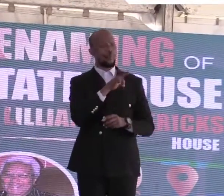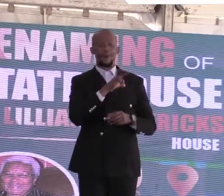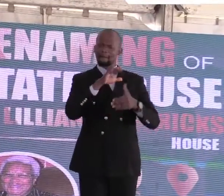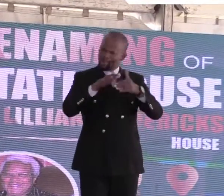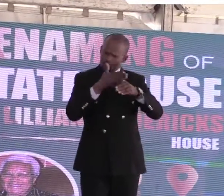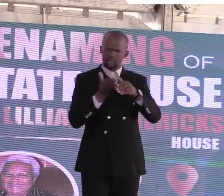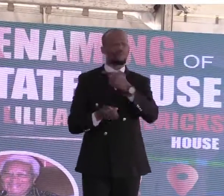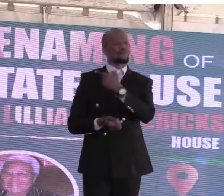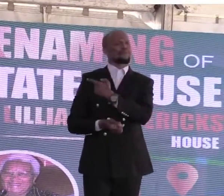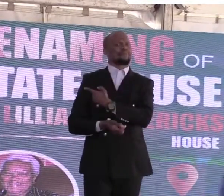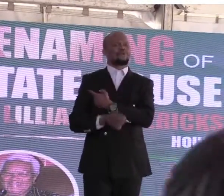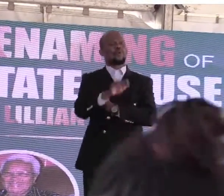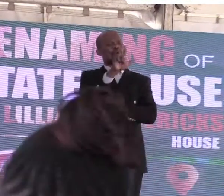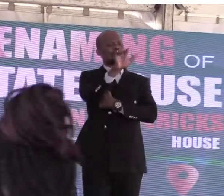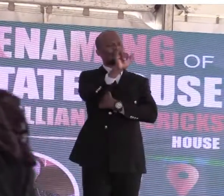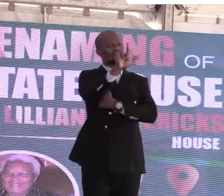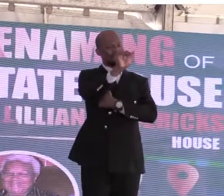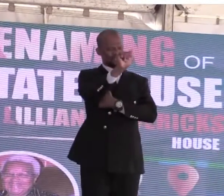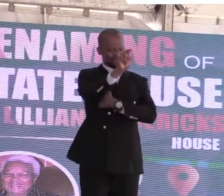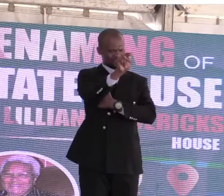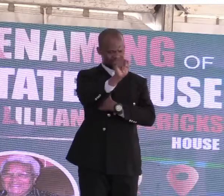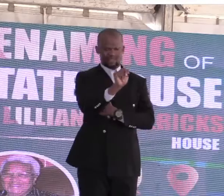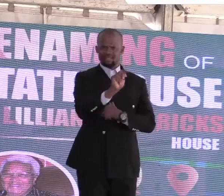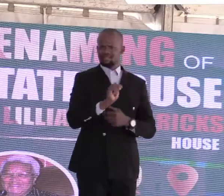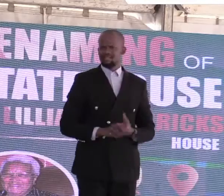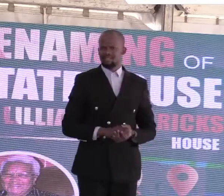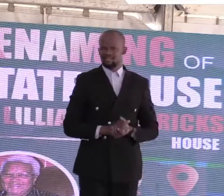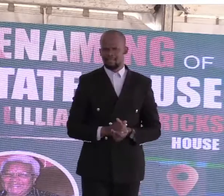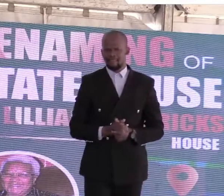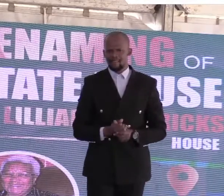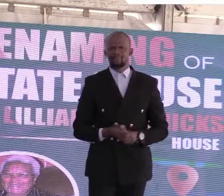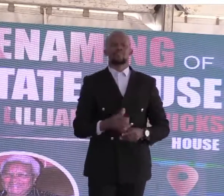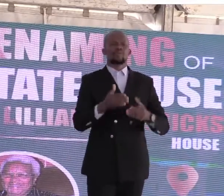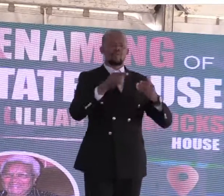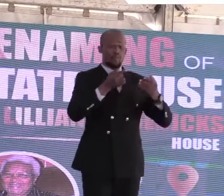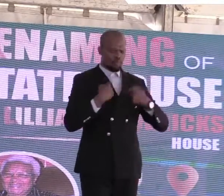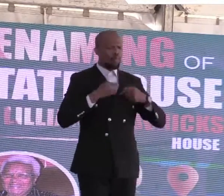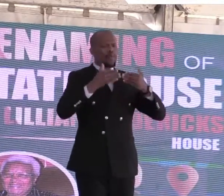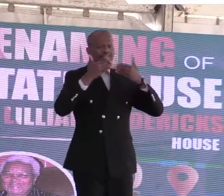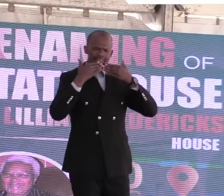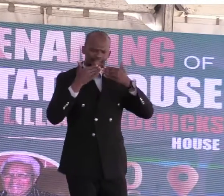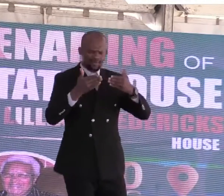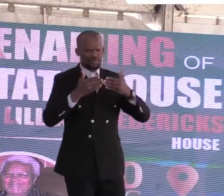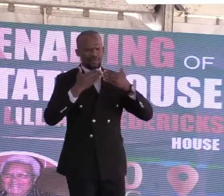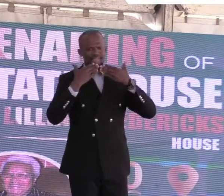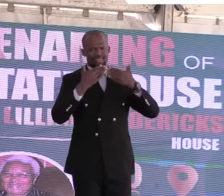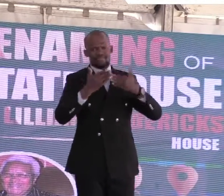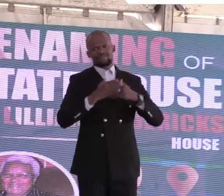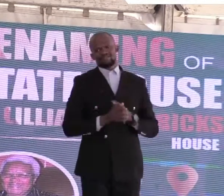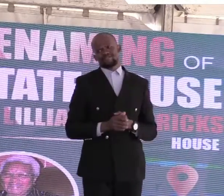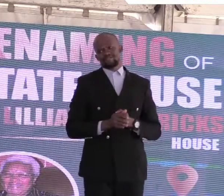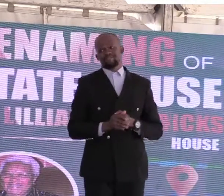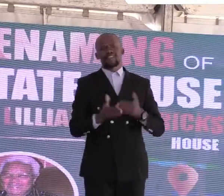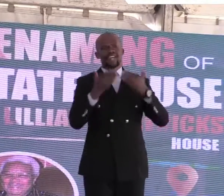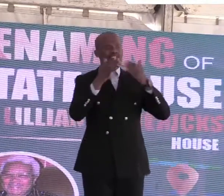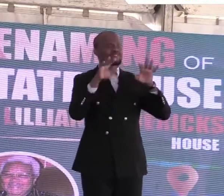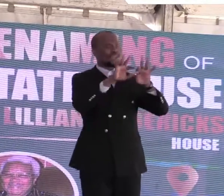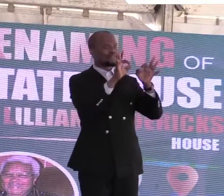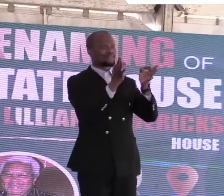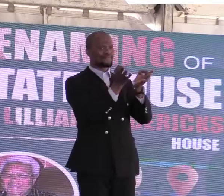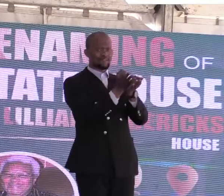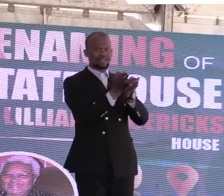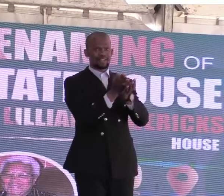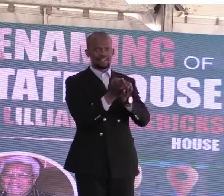the rough road they traveled, Omama Lillian Diedericks. We thank you, her family,